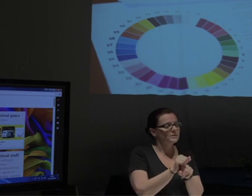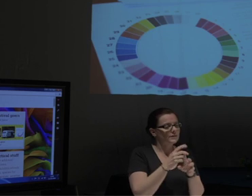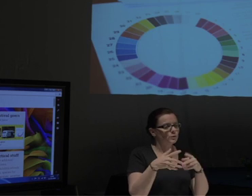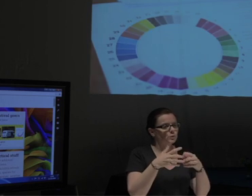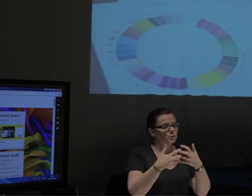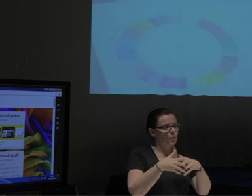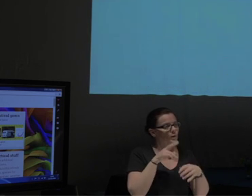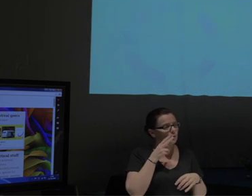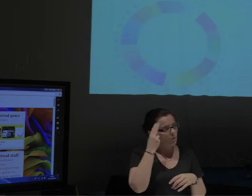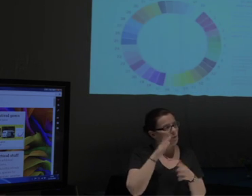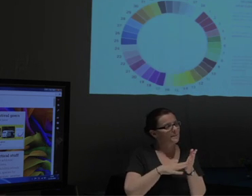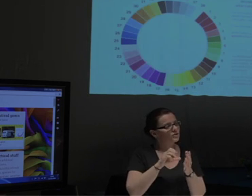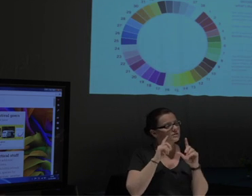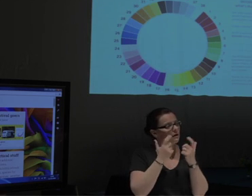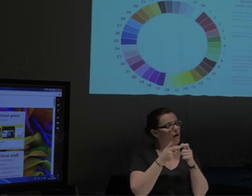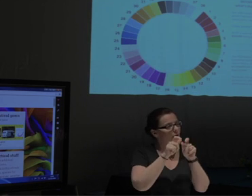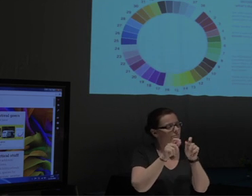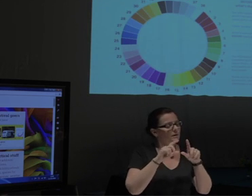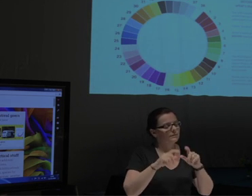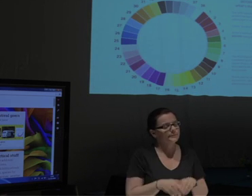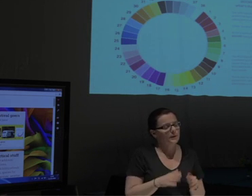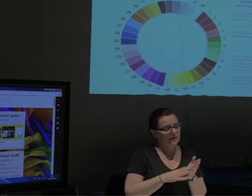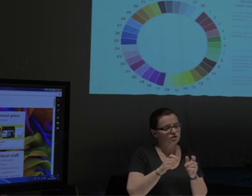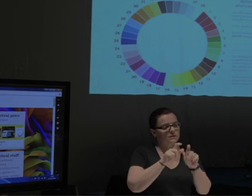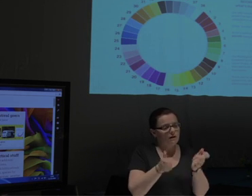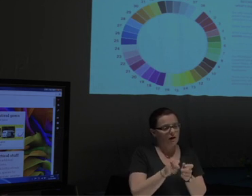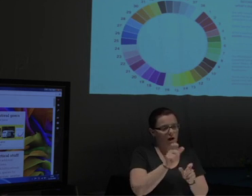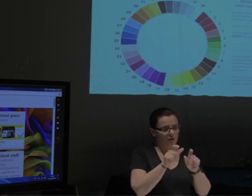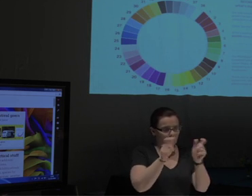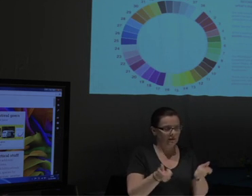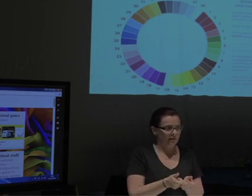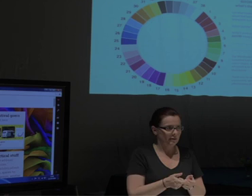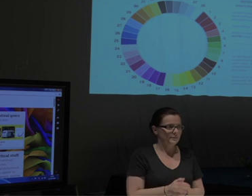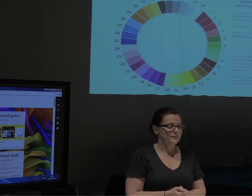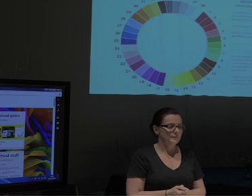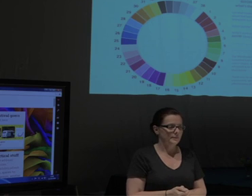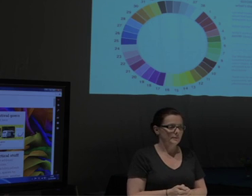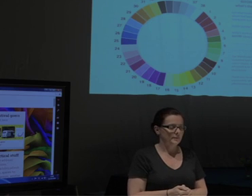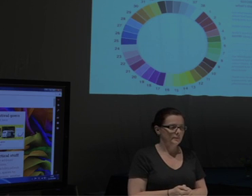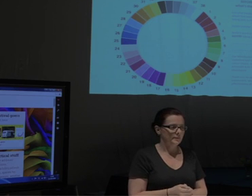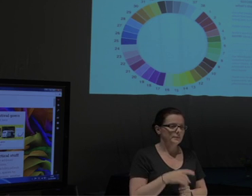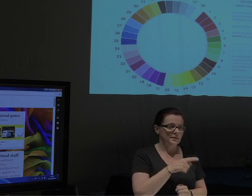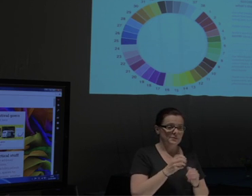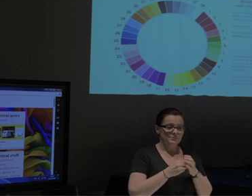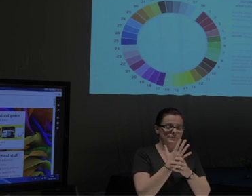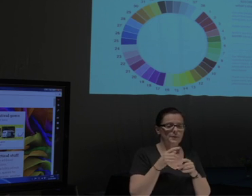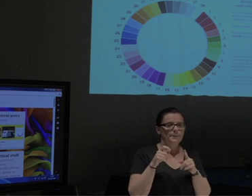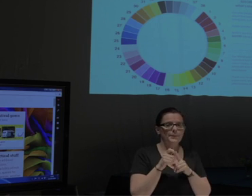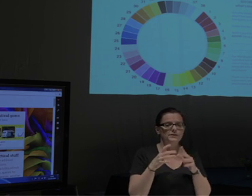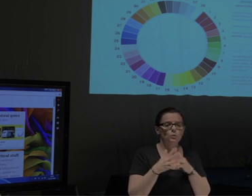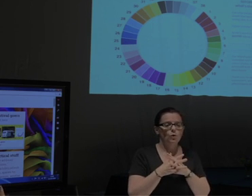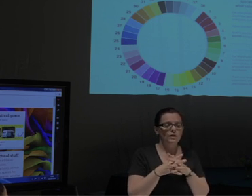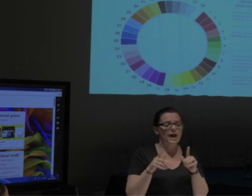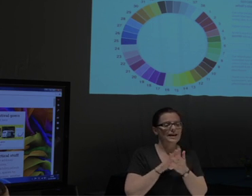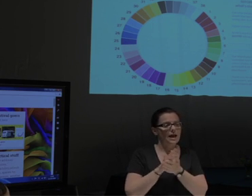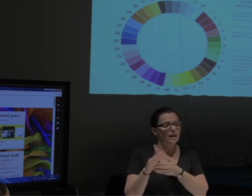Manchester Colour Wheel, which can record changes in the mood of individuals and groups. It was developed by Professor Peter Warwell and